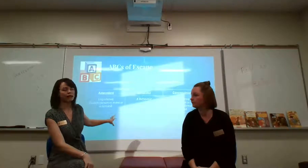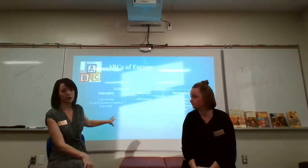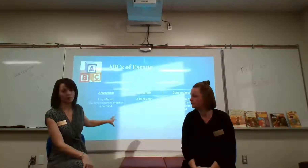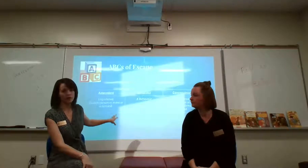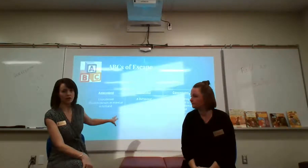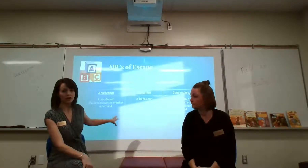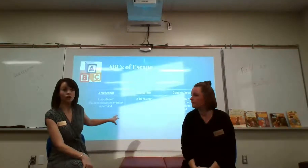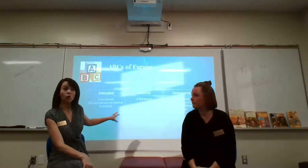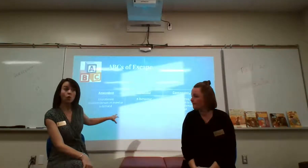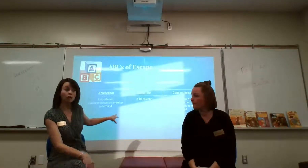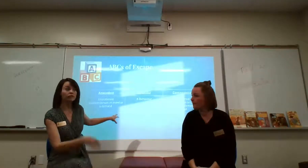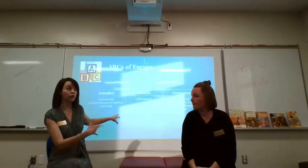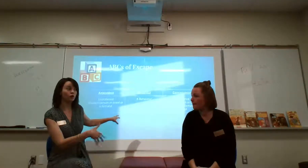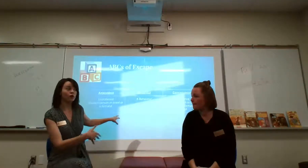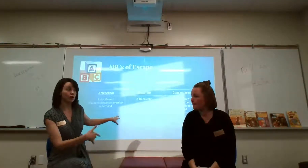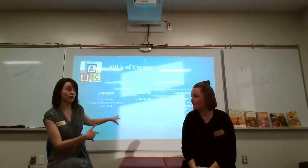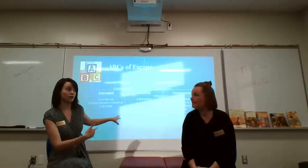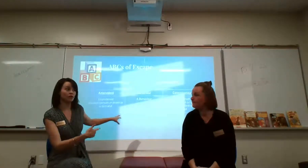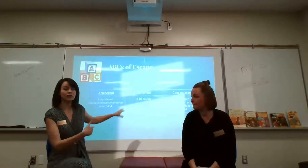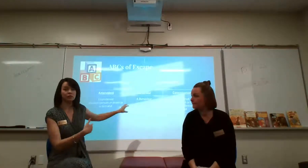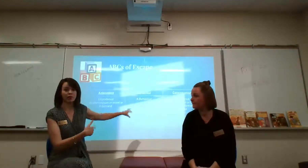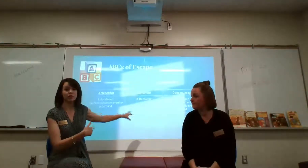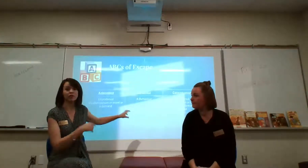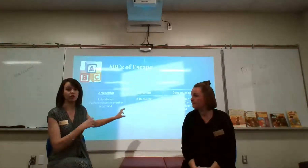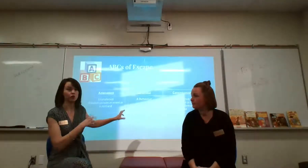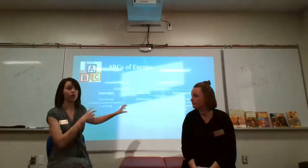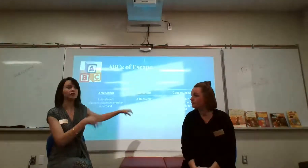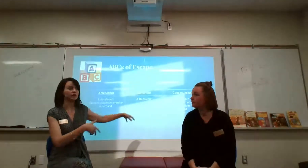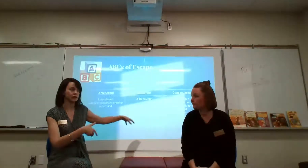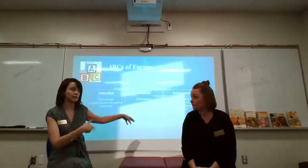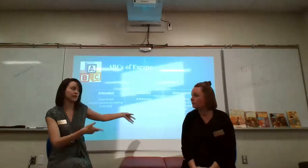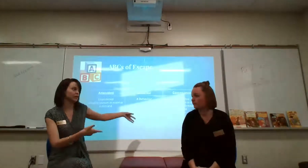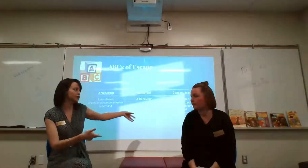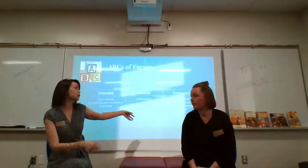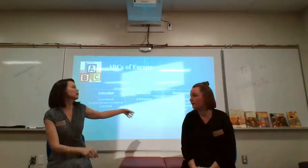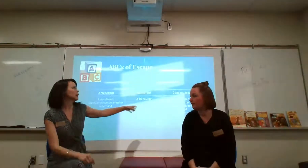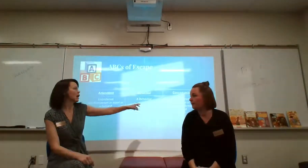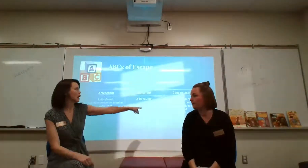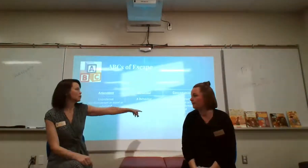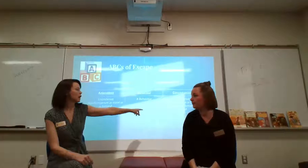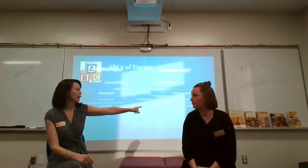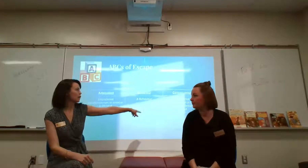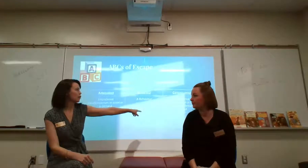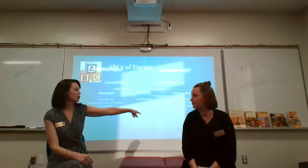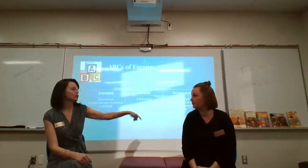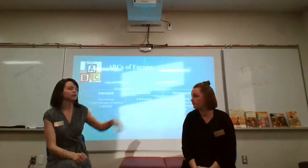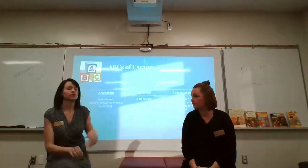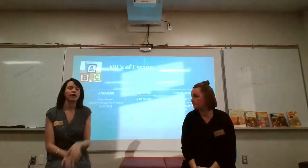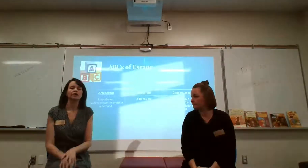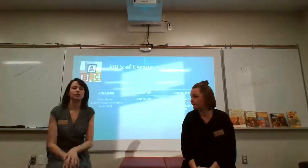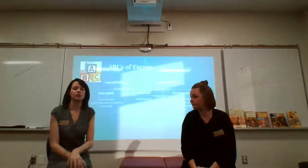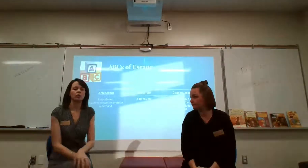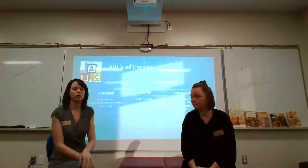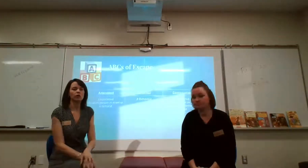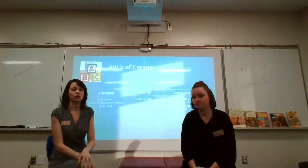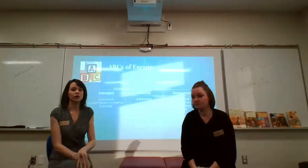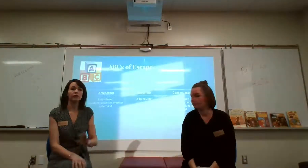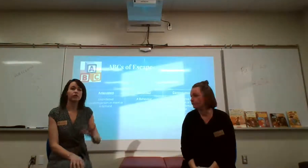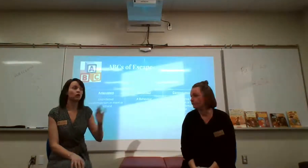that behavior or evoke that behavior if it's a behavior that you want to teach. Yeah. And the consequence strategies will either no